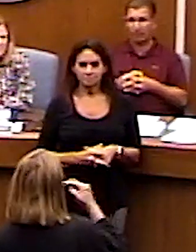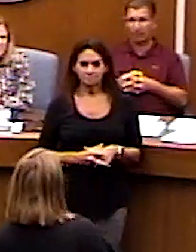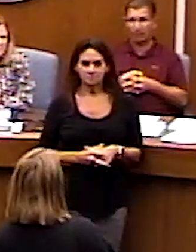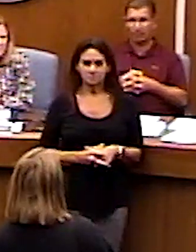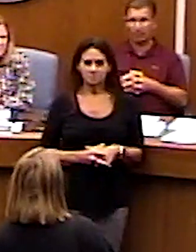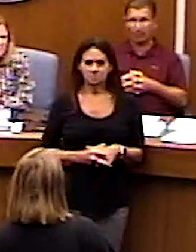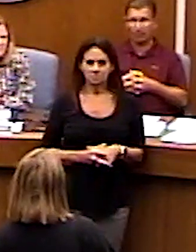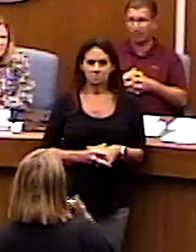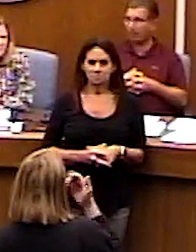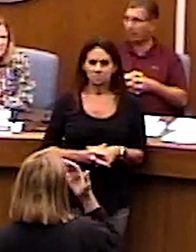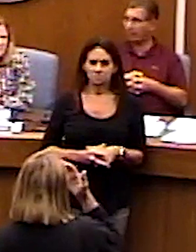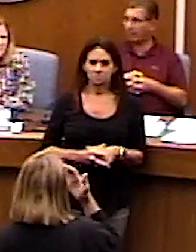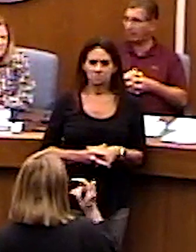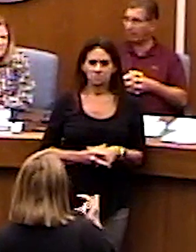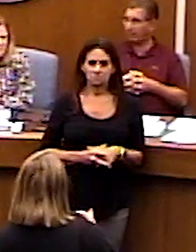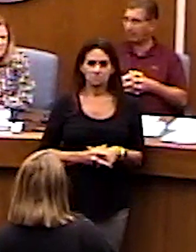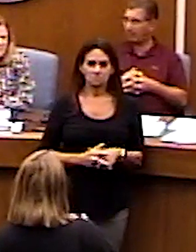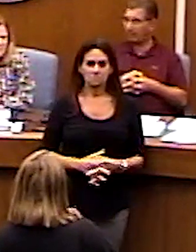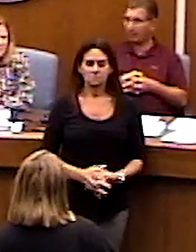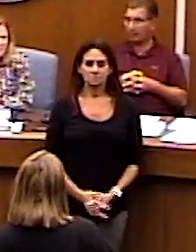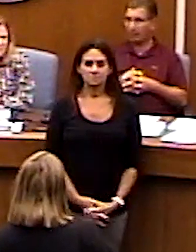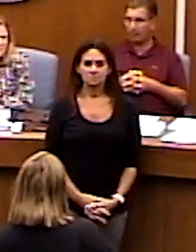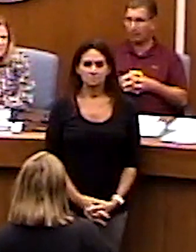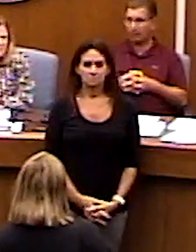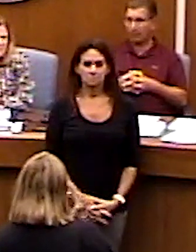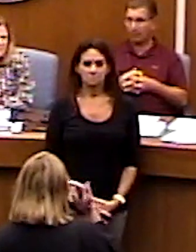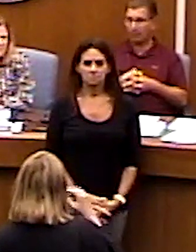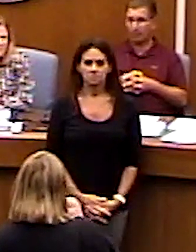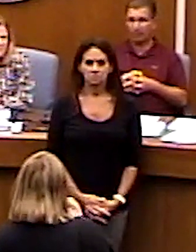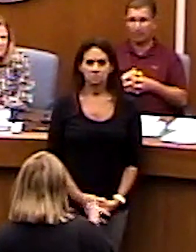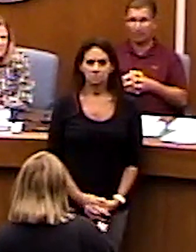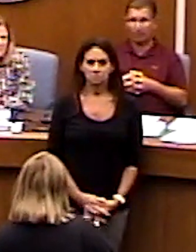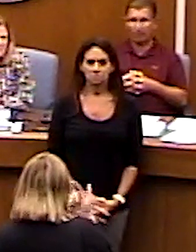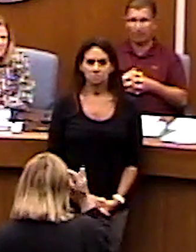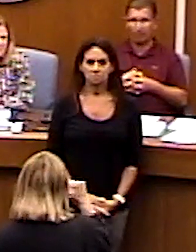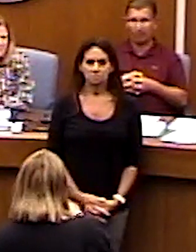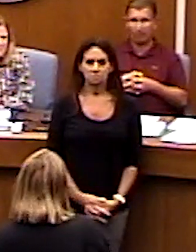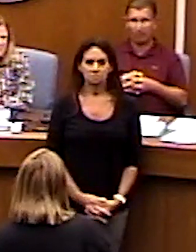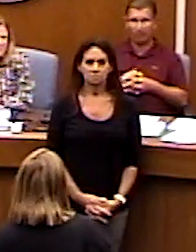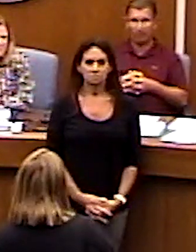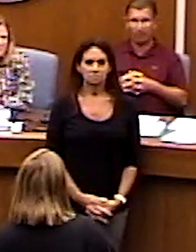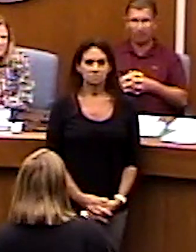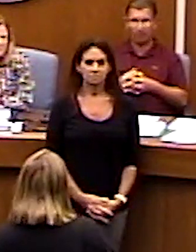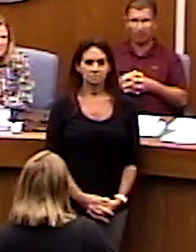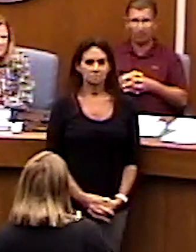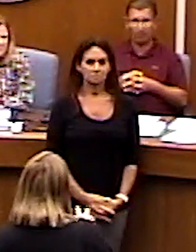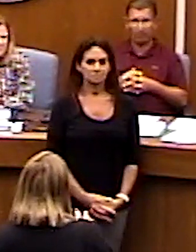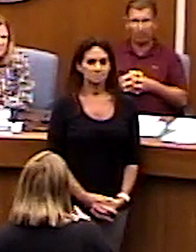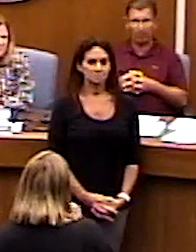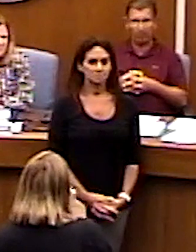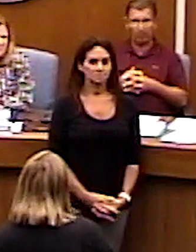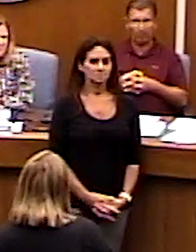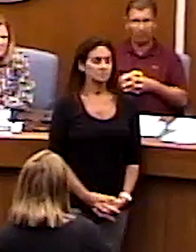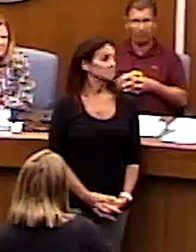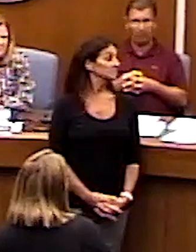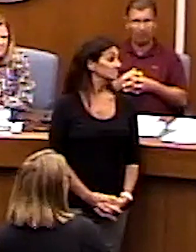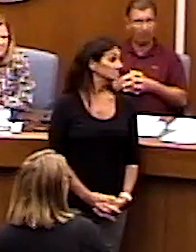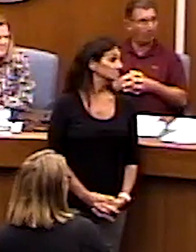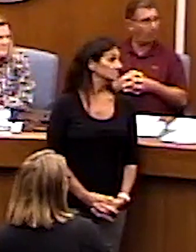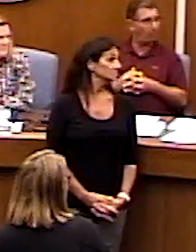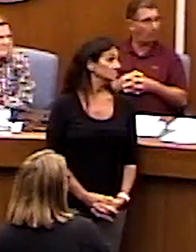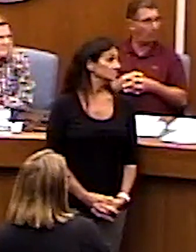It's question or confusion. Why did I ask for an interpreter for here tonight's meeting? That's the